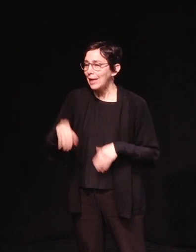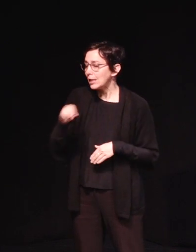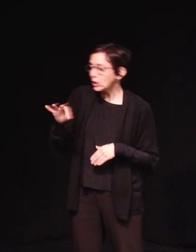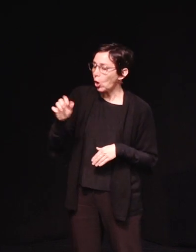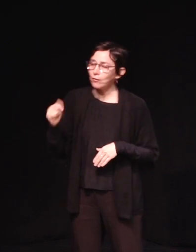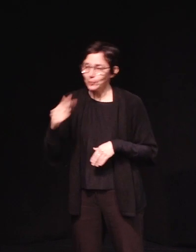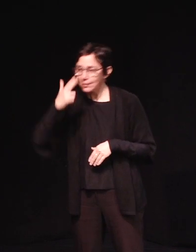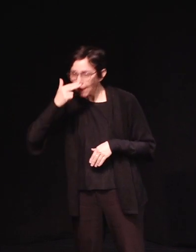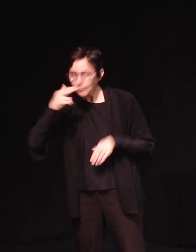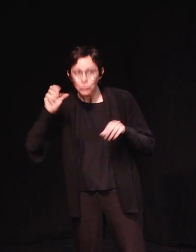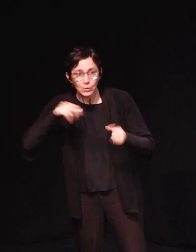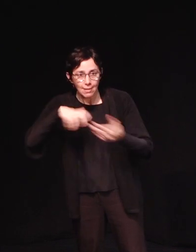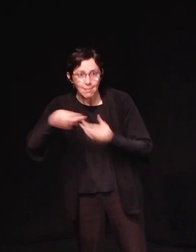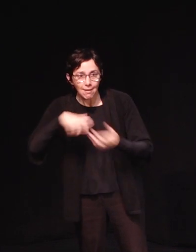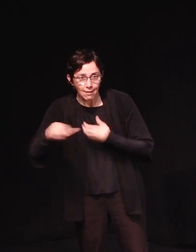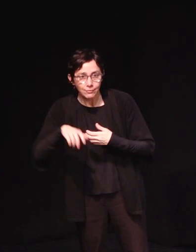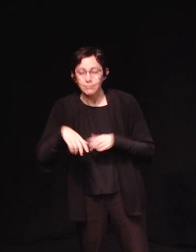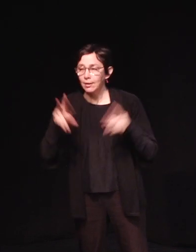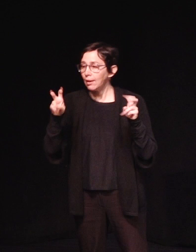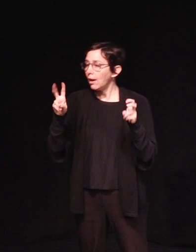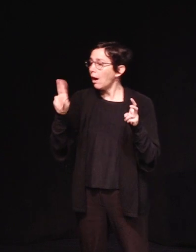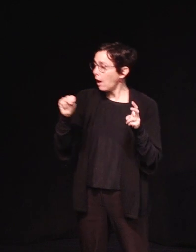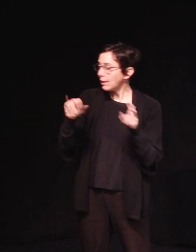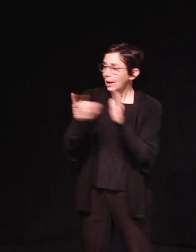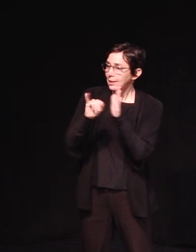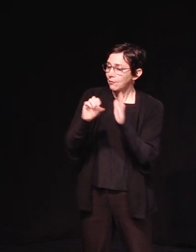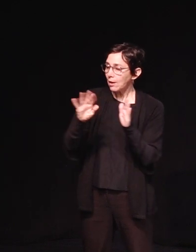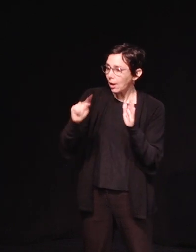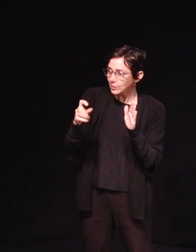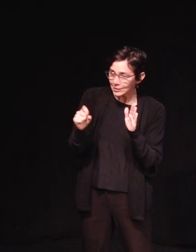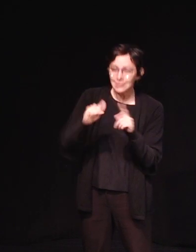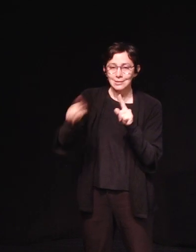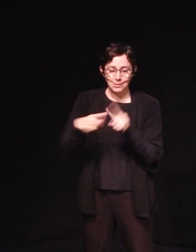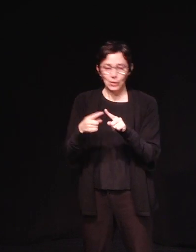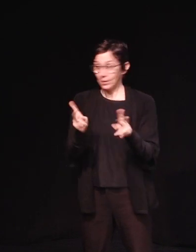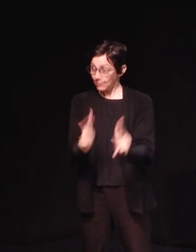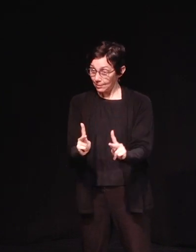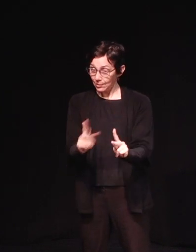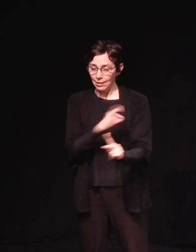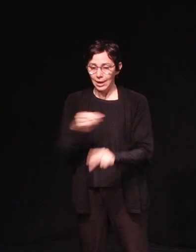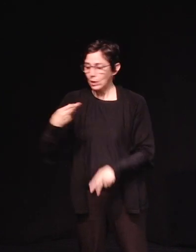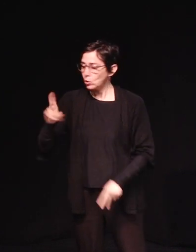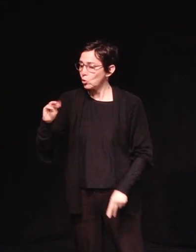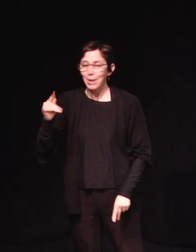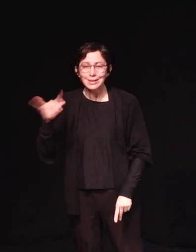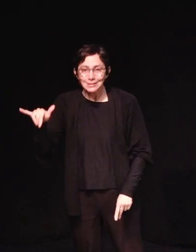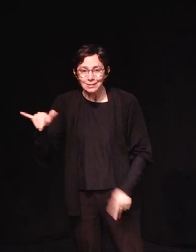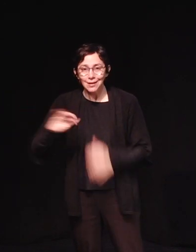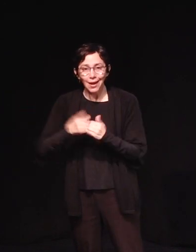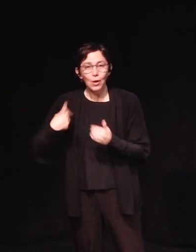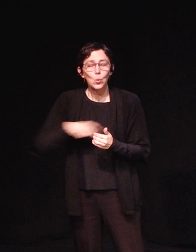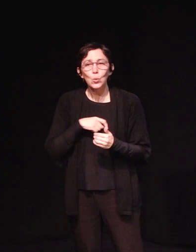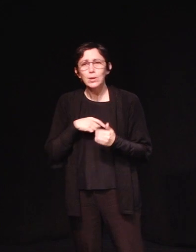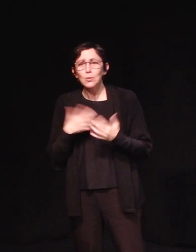afraid to laugh. Unidentified Objects is most importantly about people and humanity and how we're all